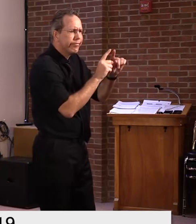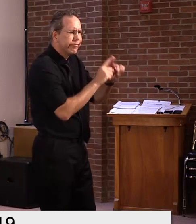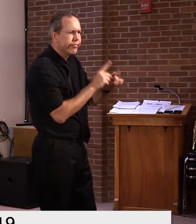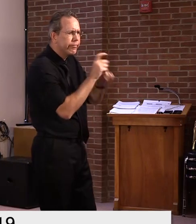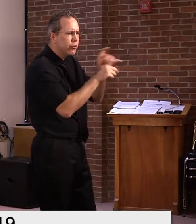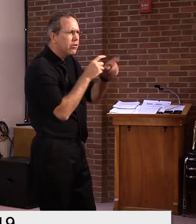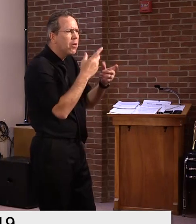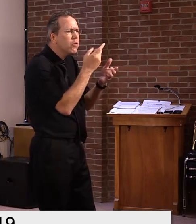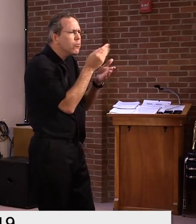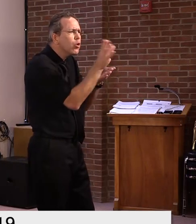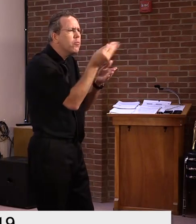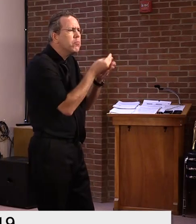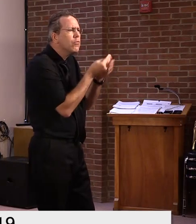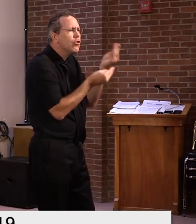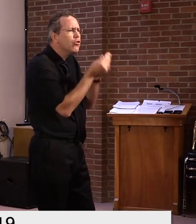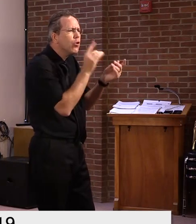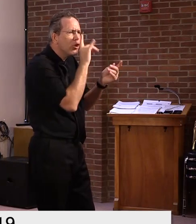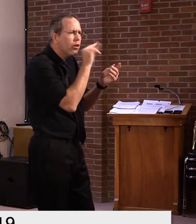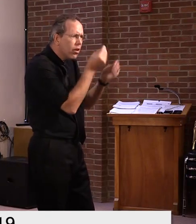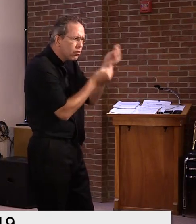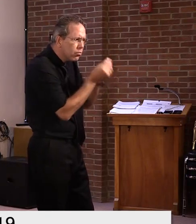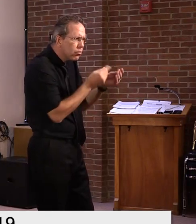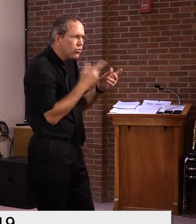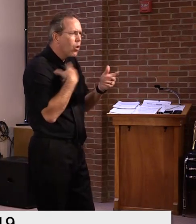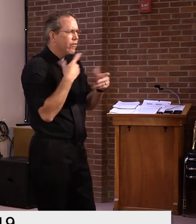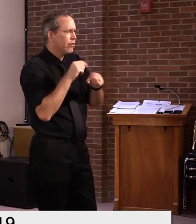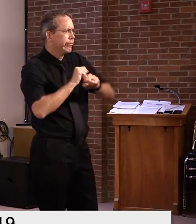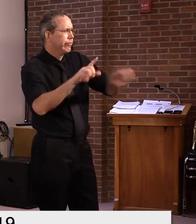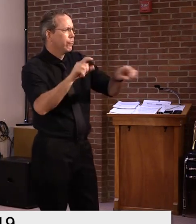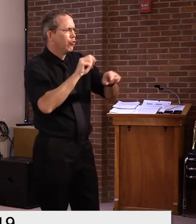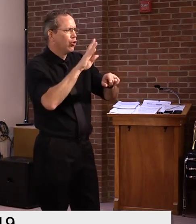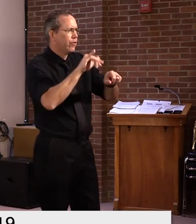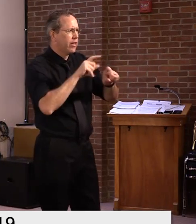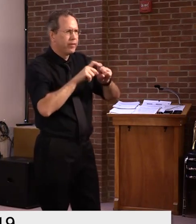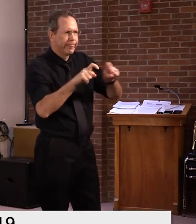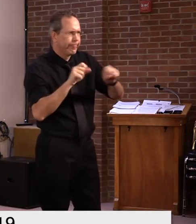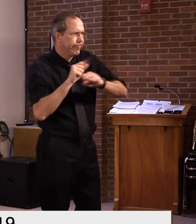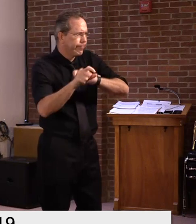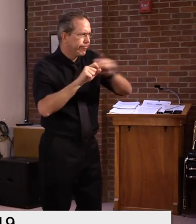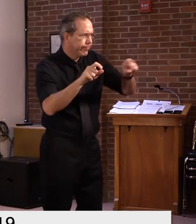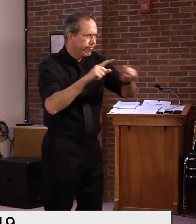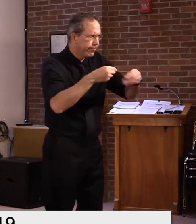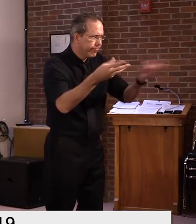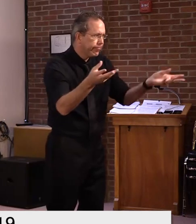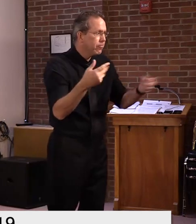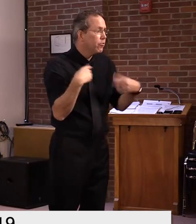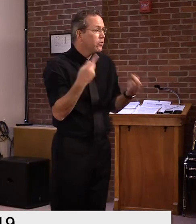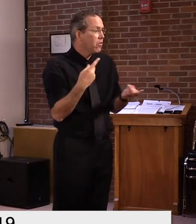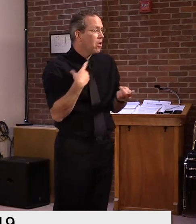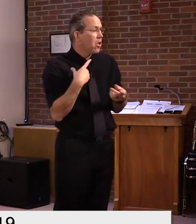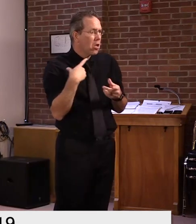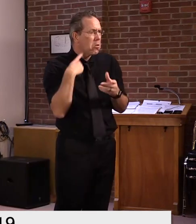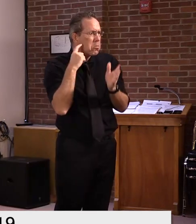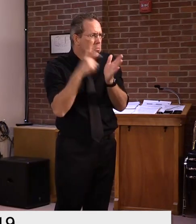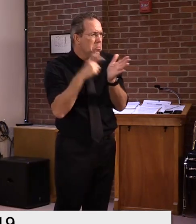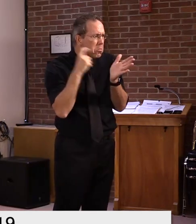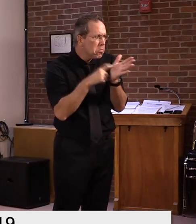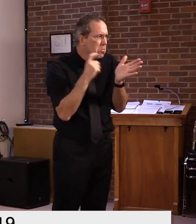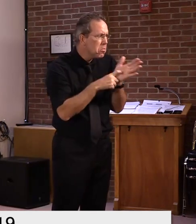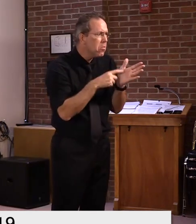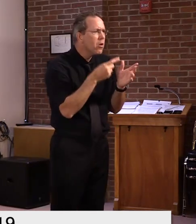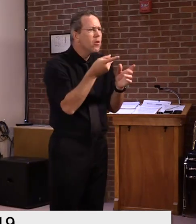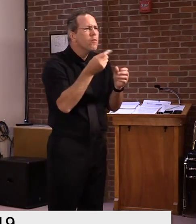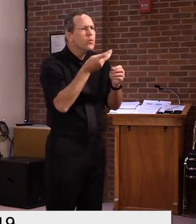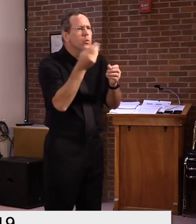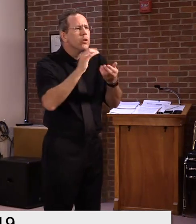central location. Let me just say, to date, we have identified community partners who will help lead